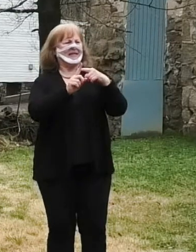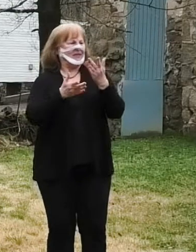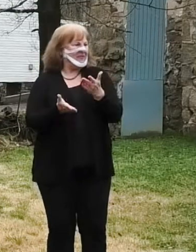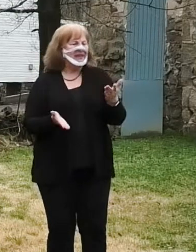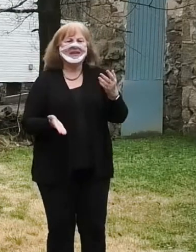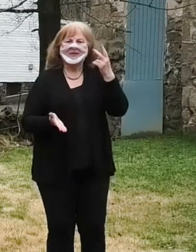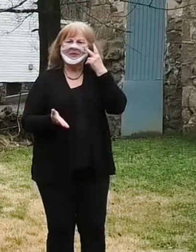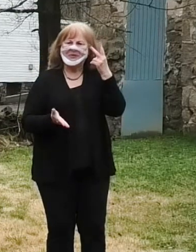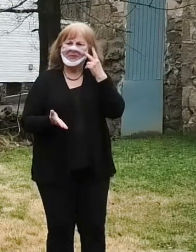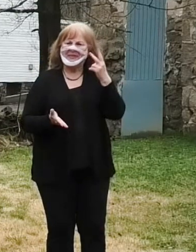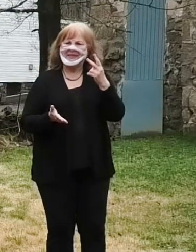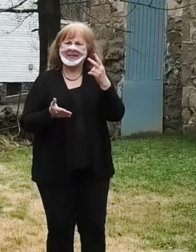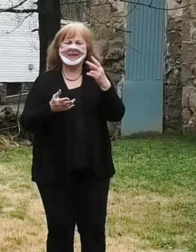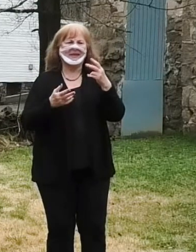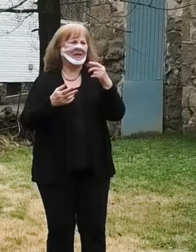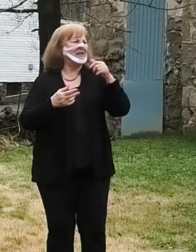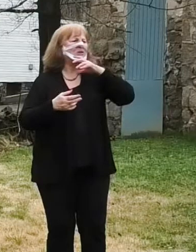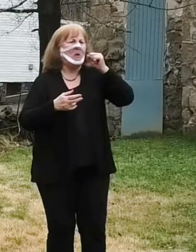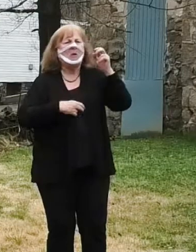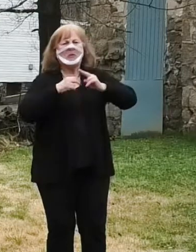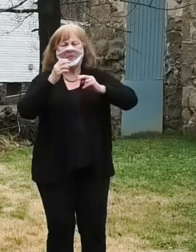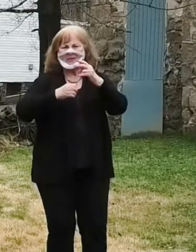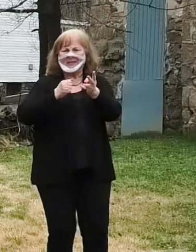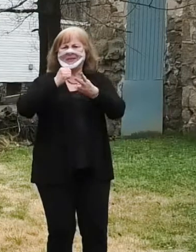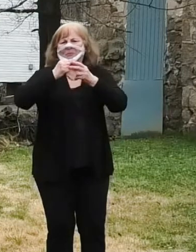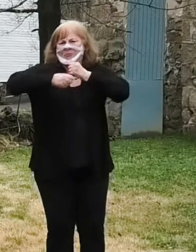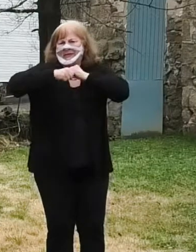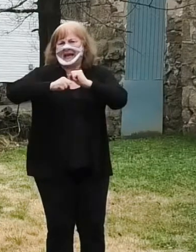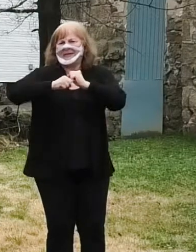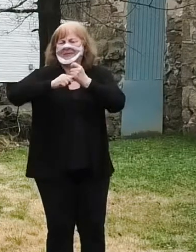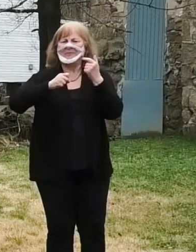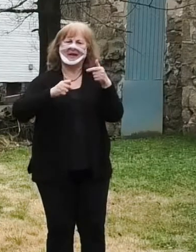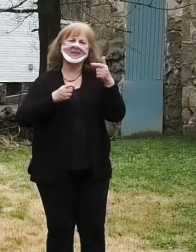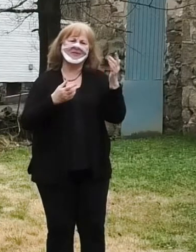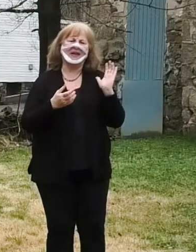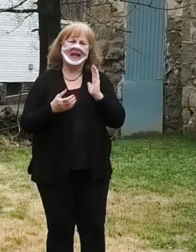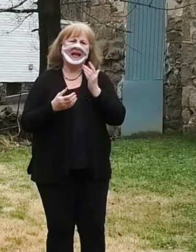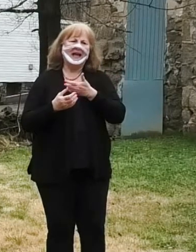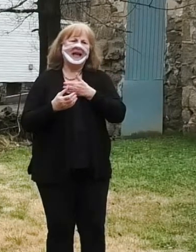see these places saved as a result of this leadership.